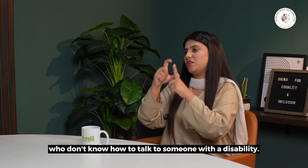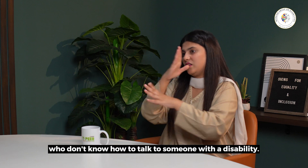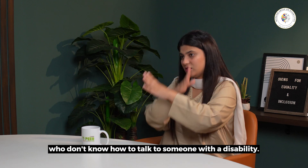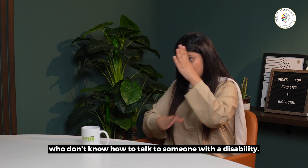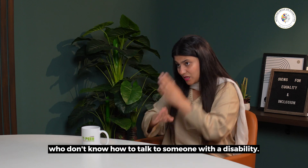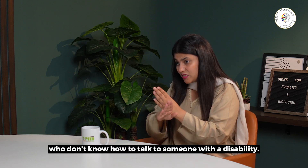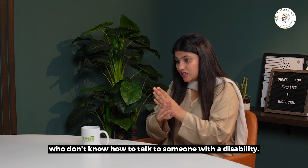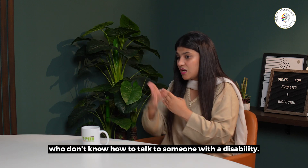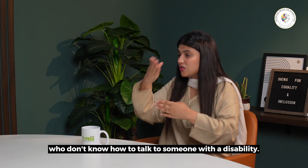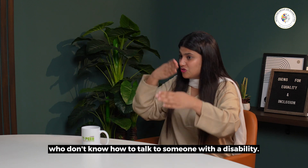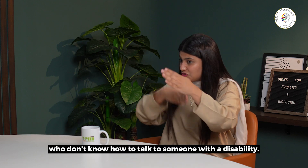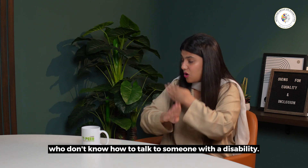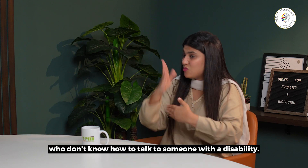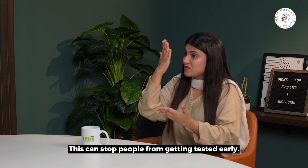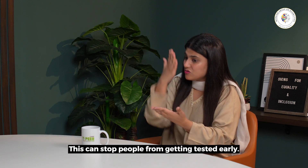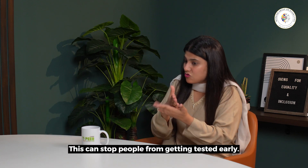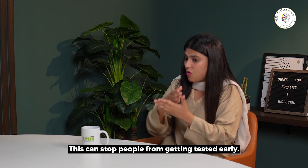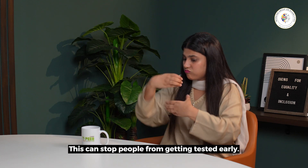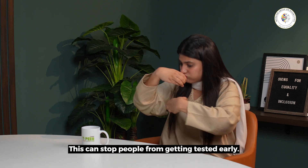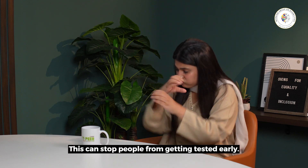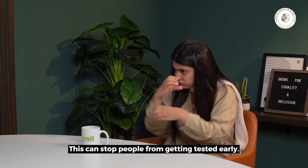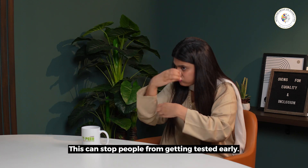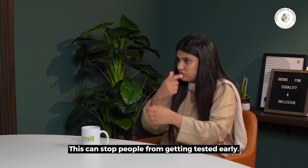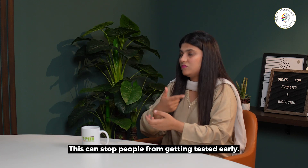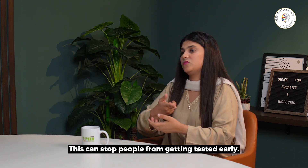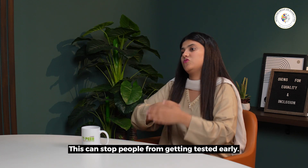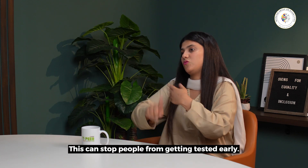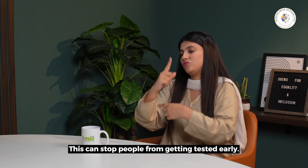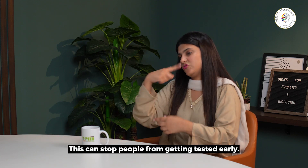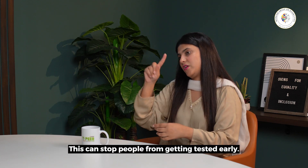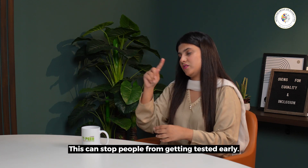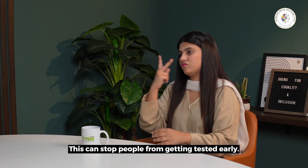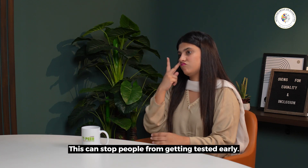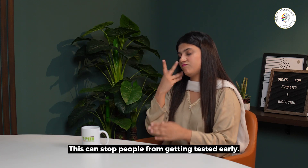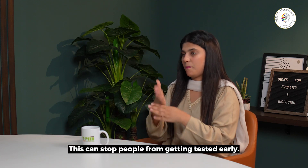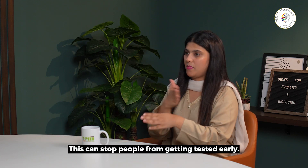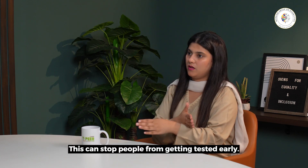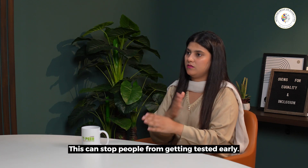to someone with a disability. This can stop people from getting tested early.